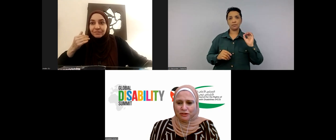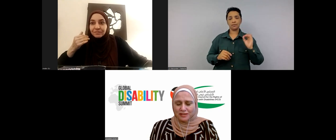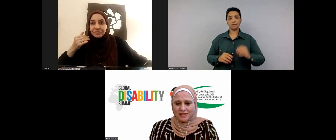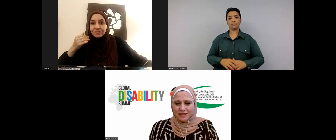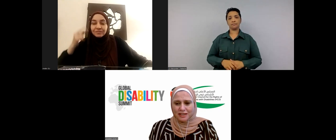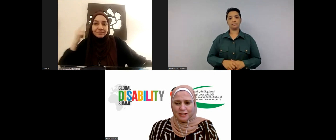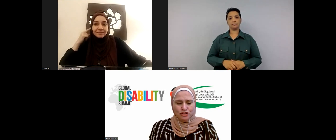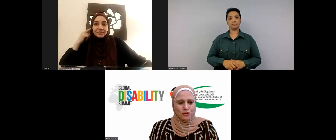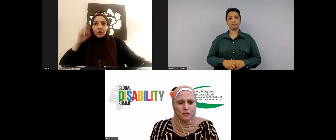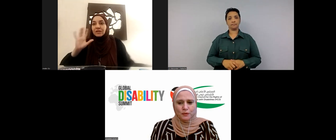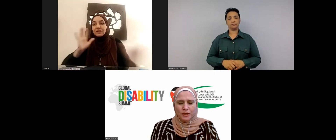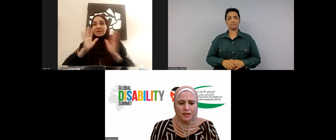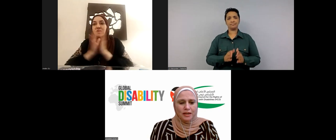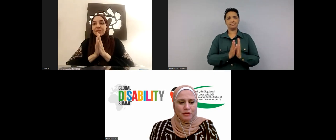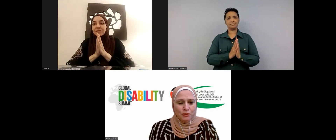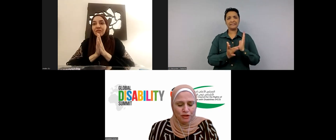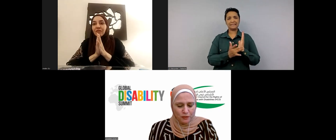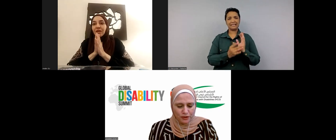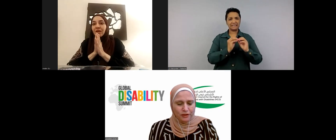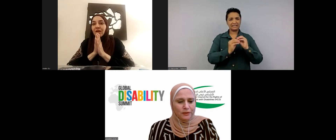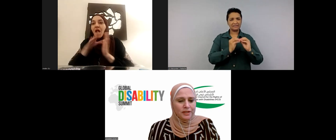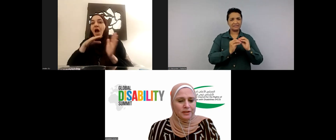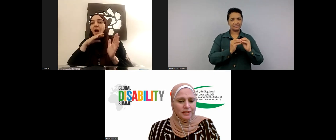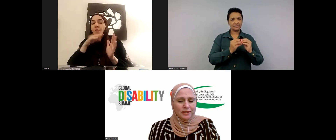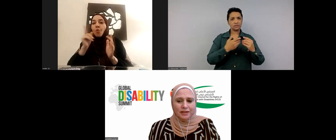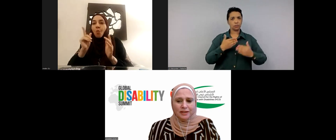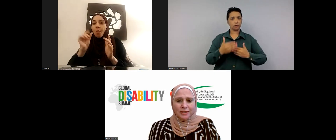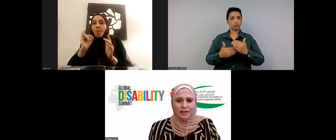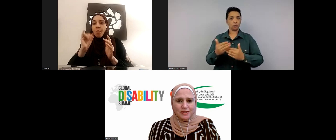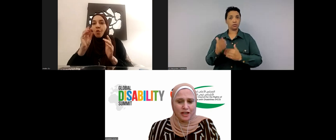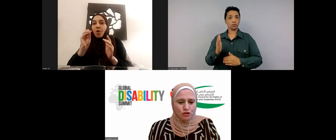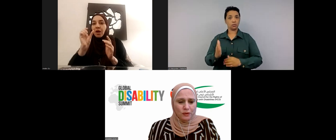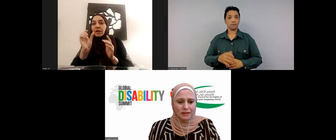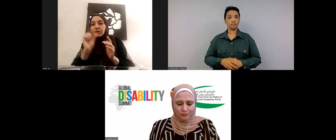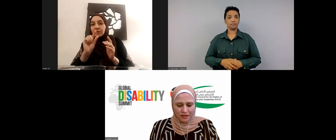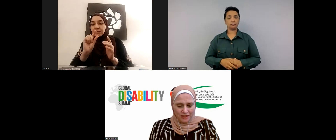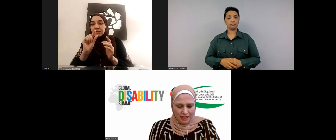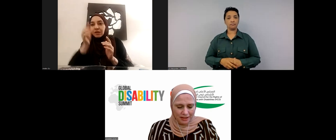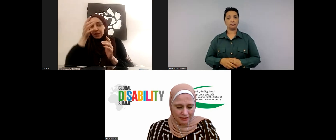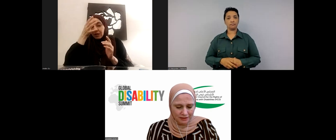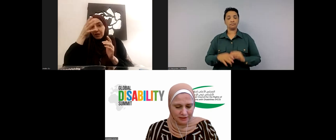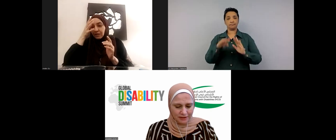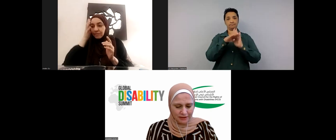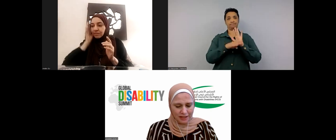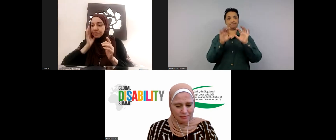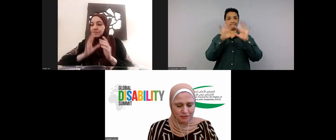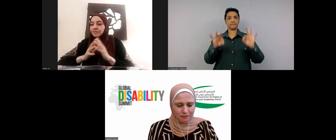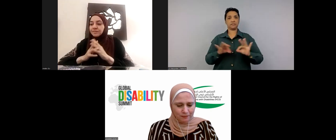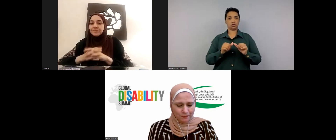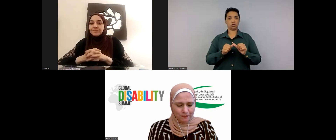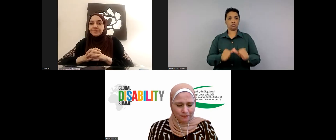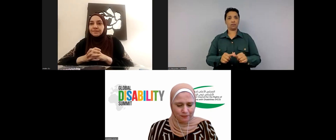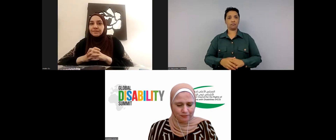till you fix the technical issue, we will be moving with our schedule. and